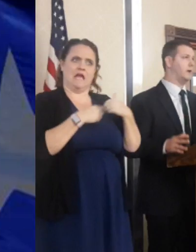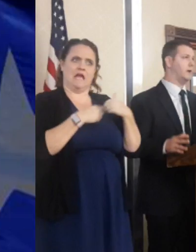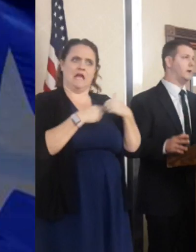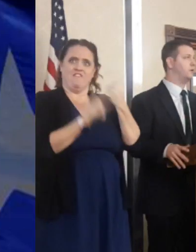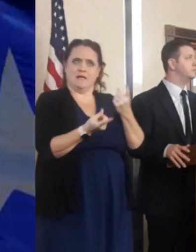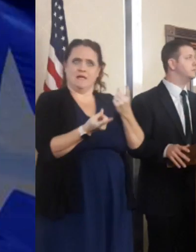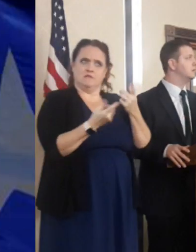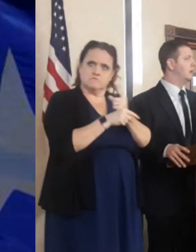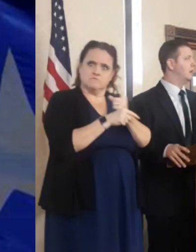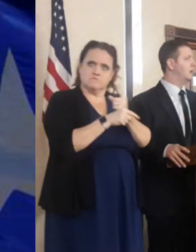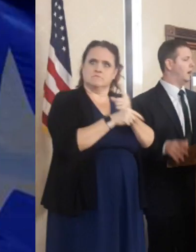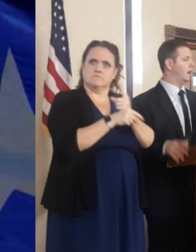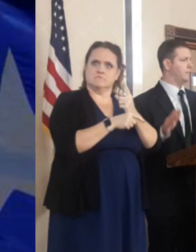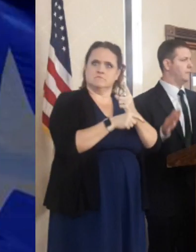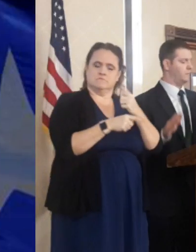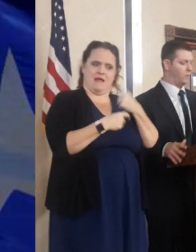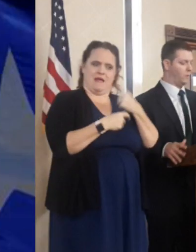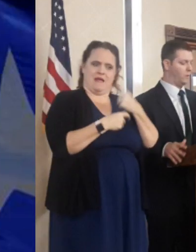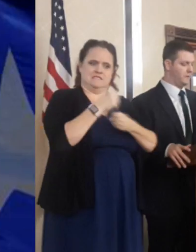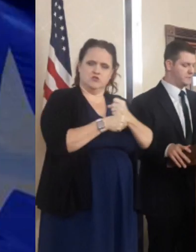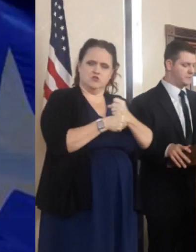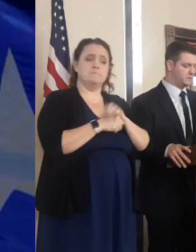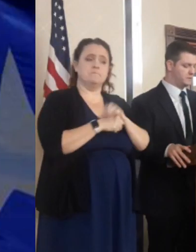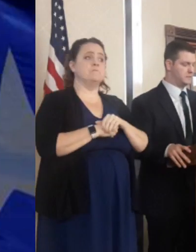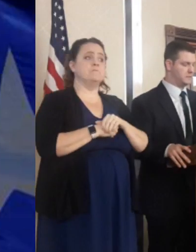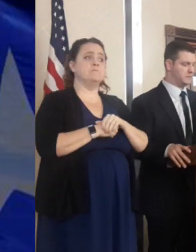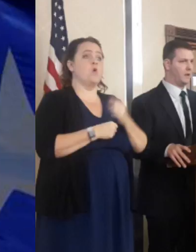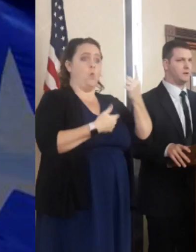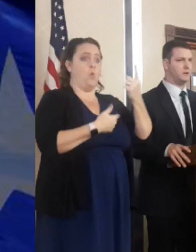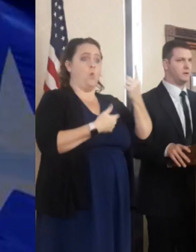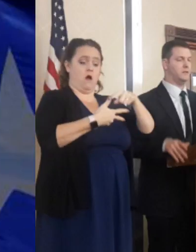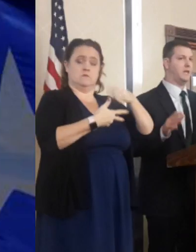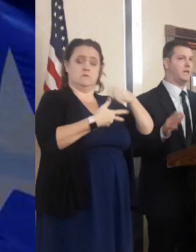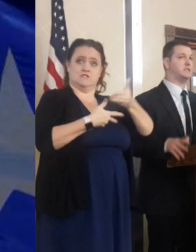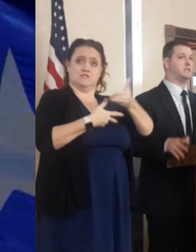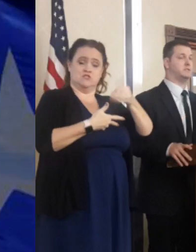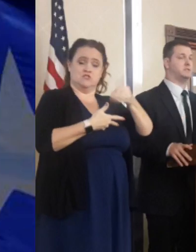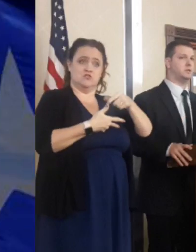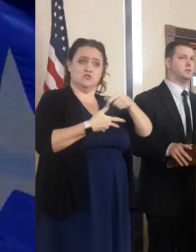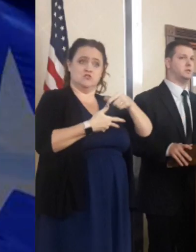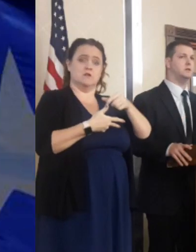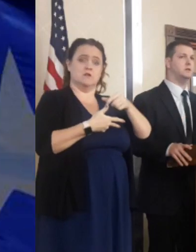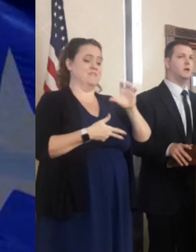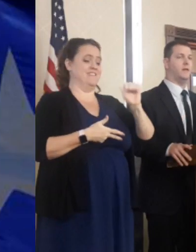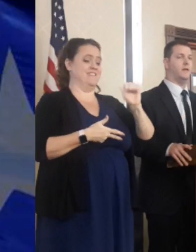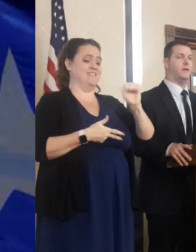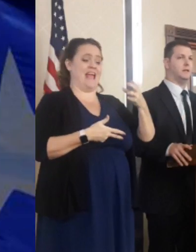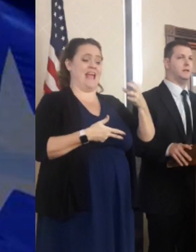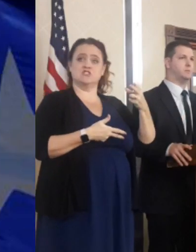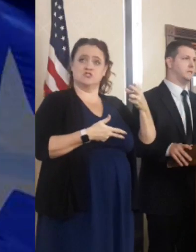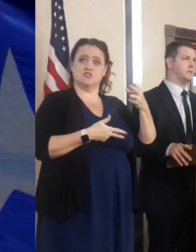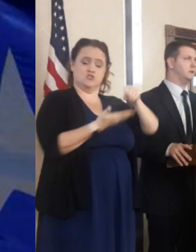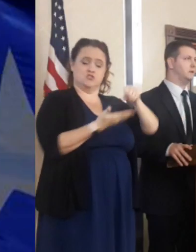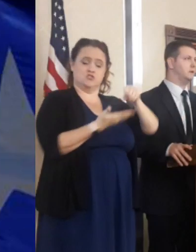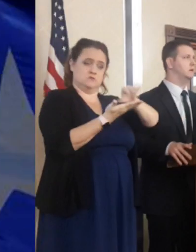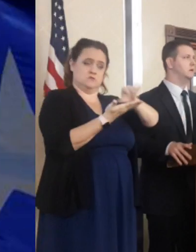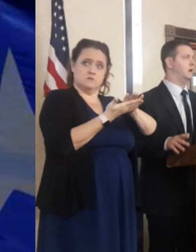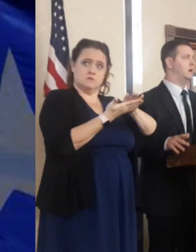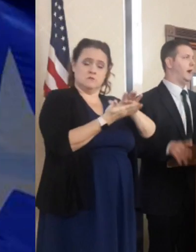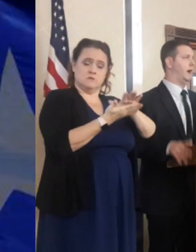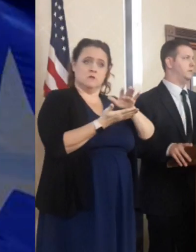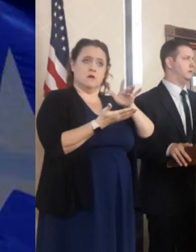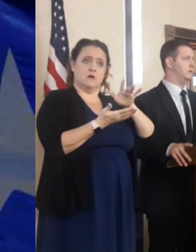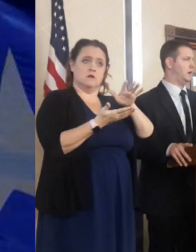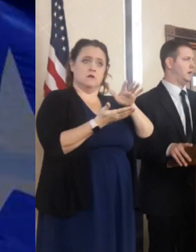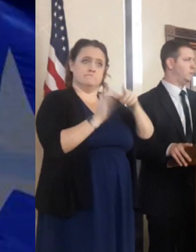accurate. One of the procedures is that the cash position that is presented at